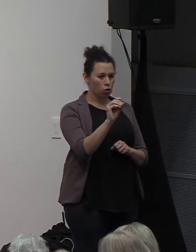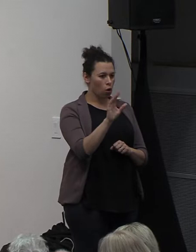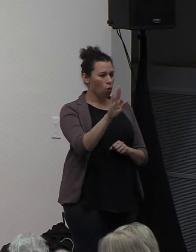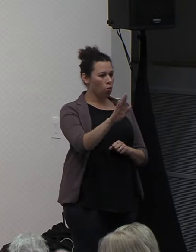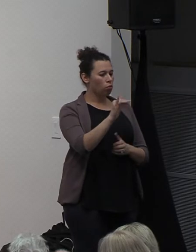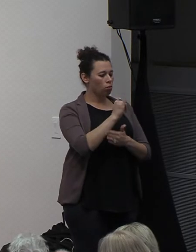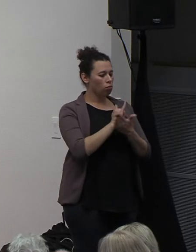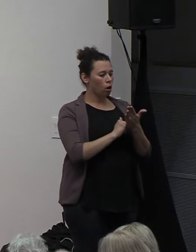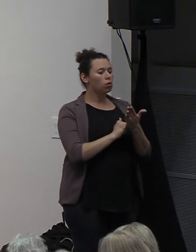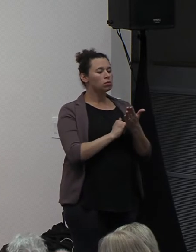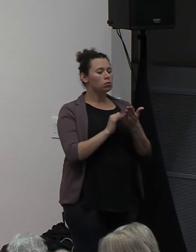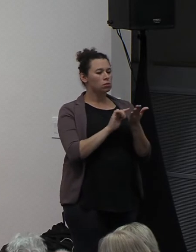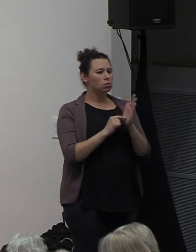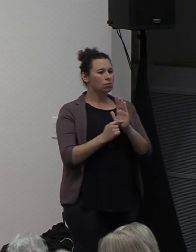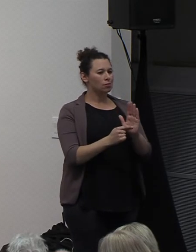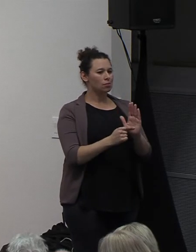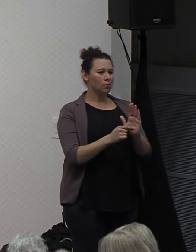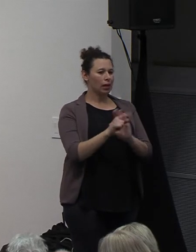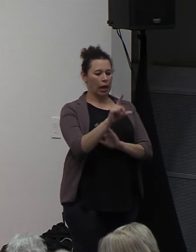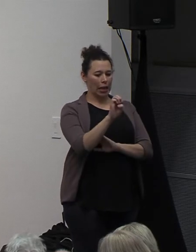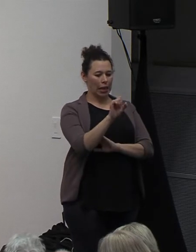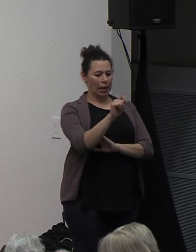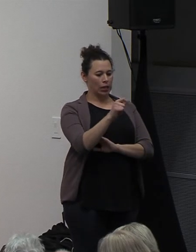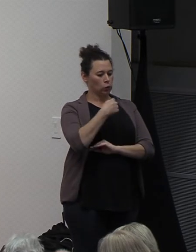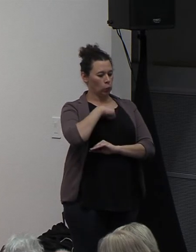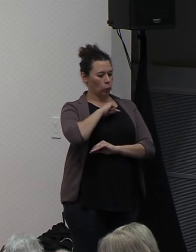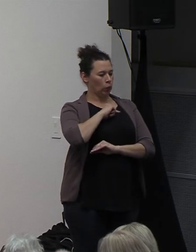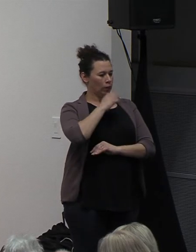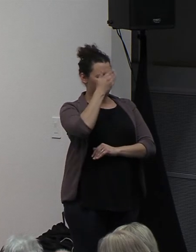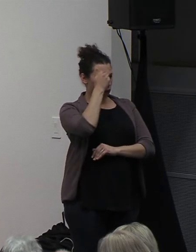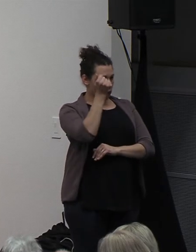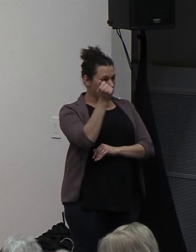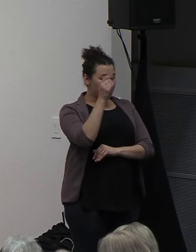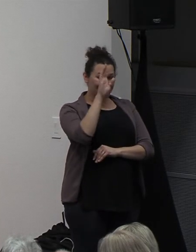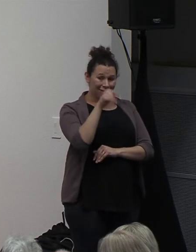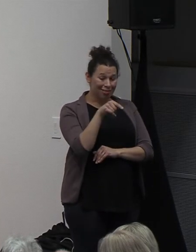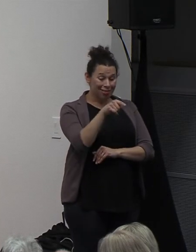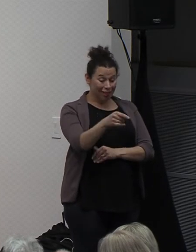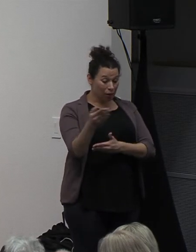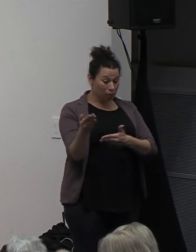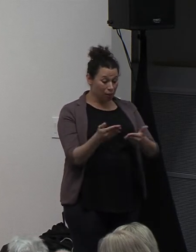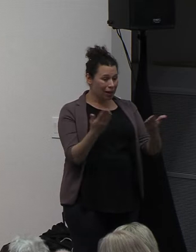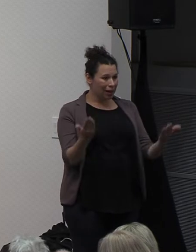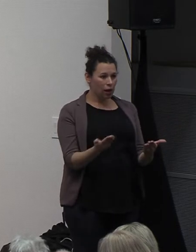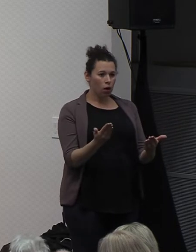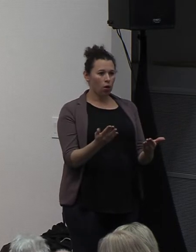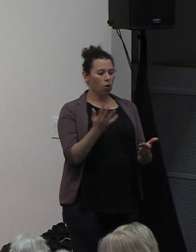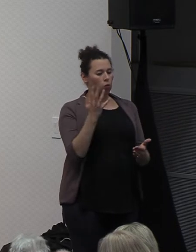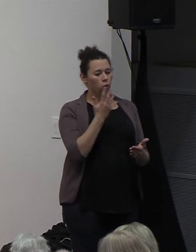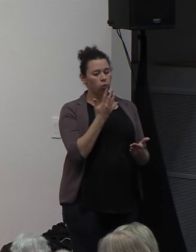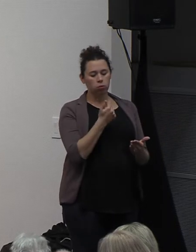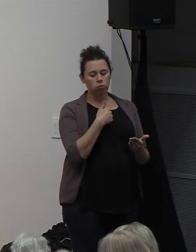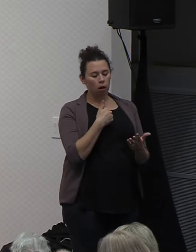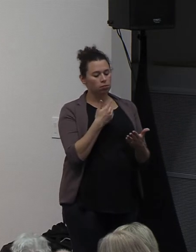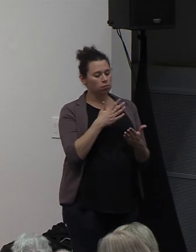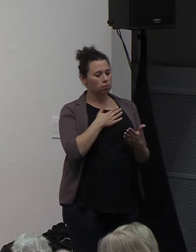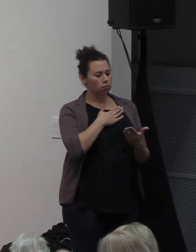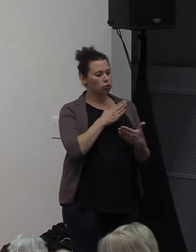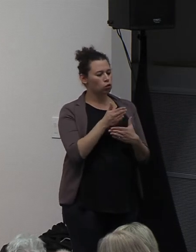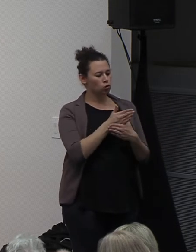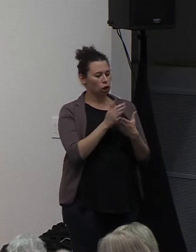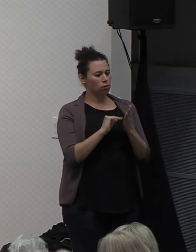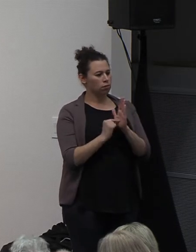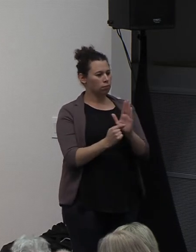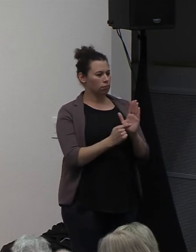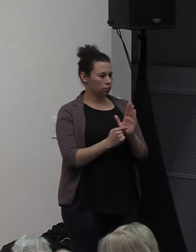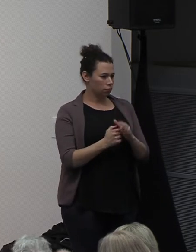has been in our hearts since we first encountered it. The eyes of Luigi's subjects have a powerful